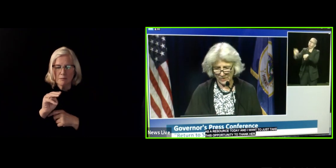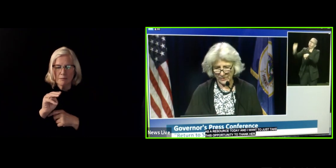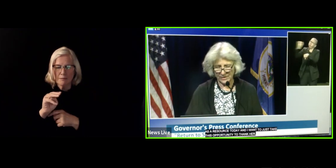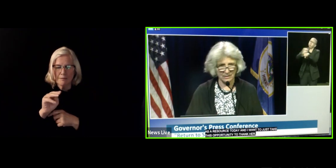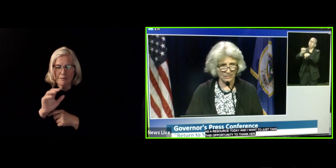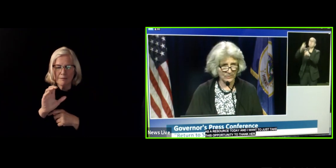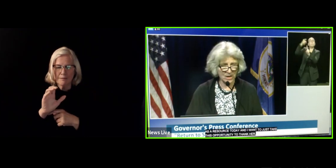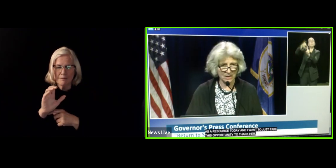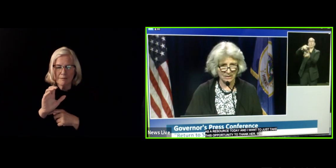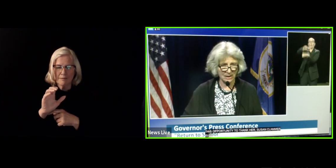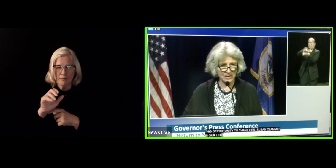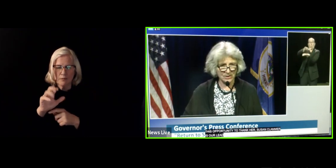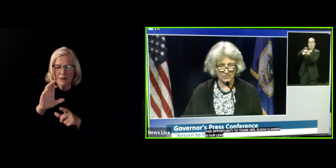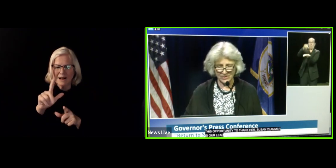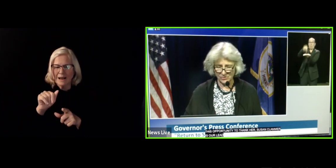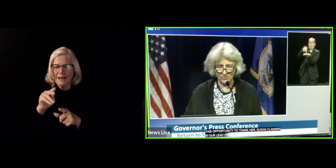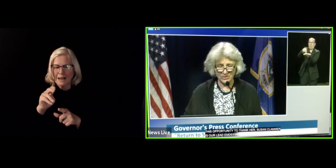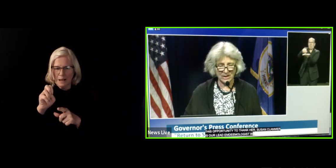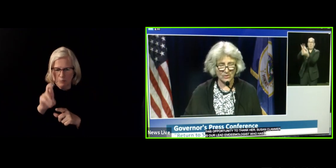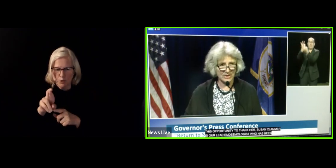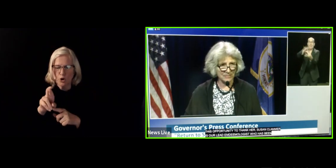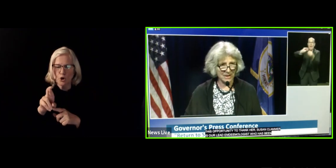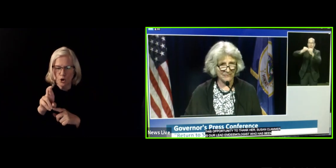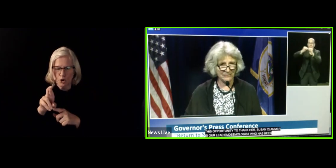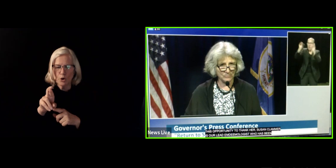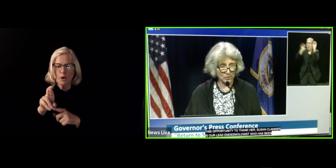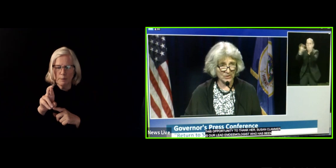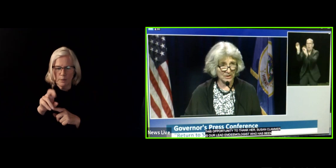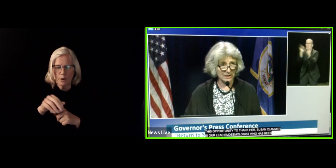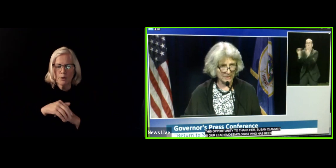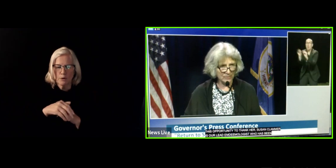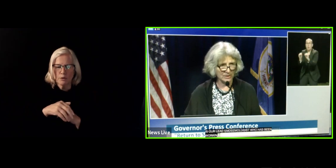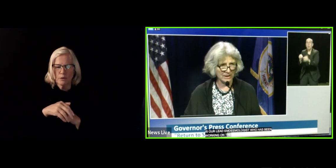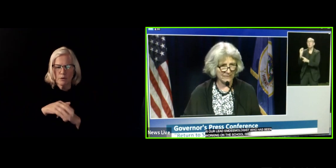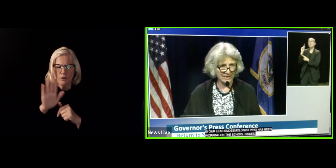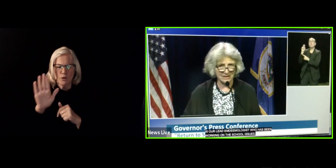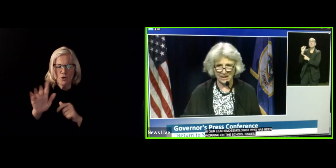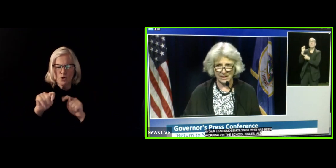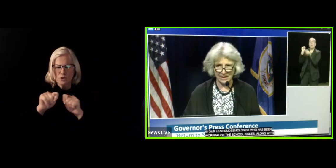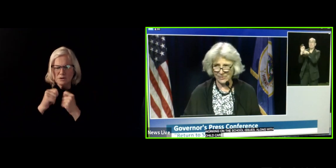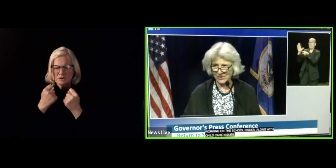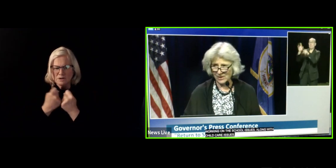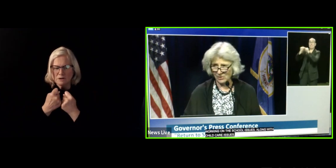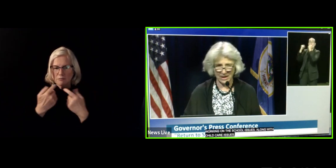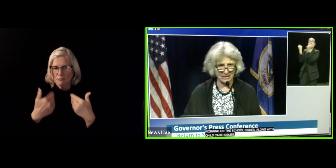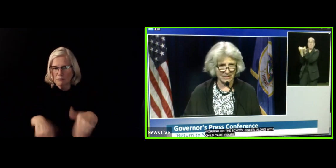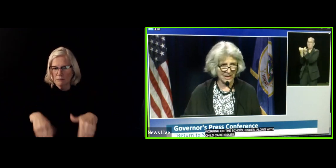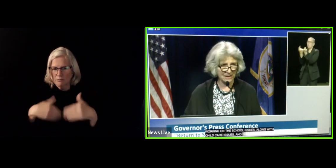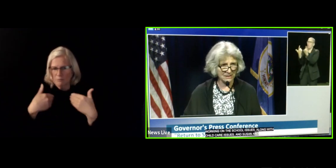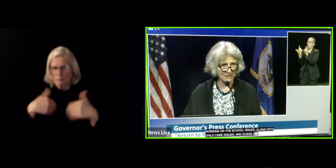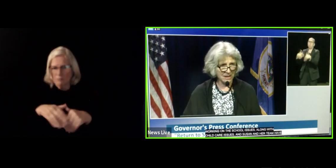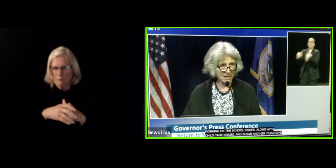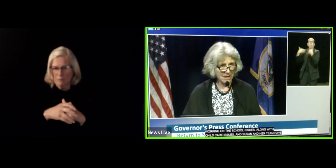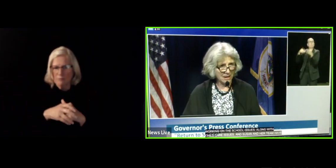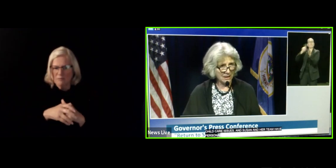with childcare issues. And Susan and her team have personally, literally investigated every single case that